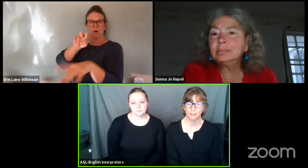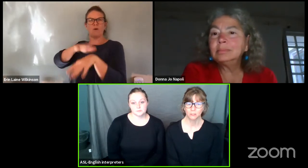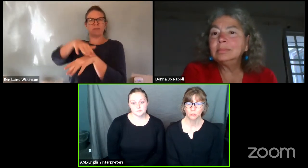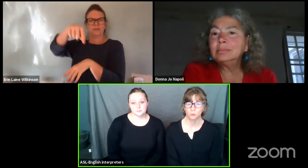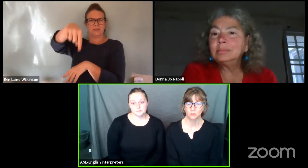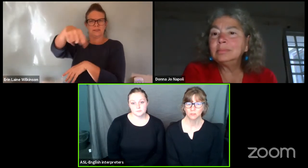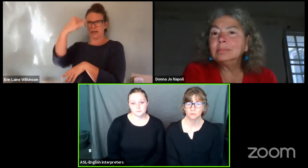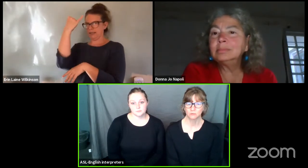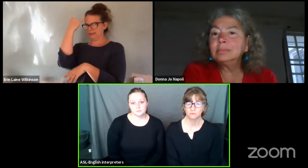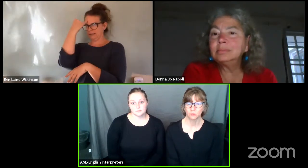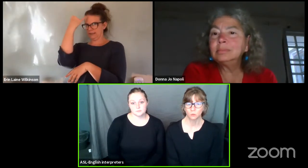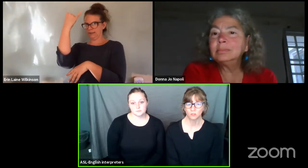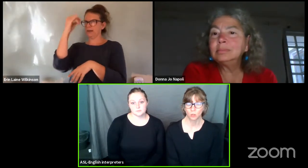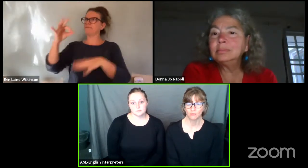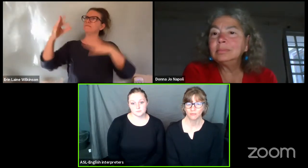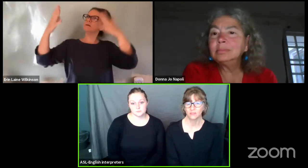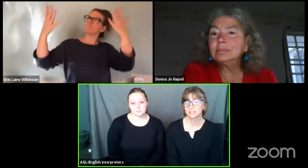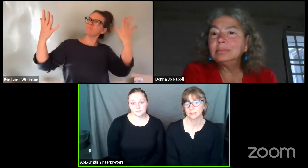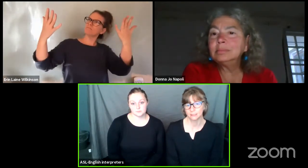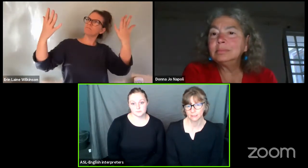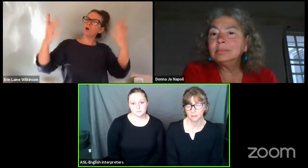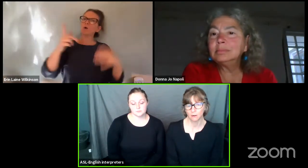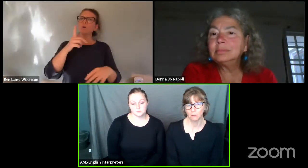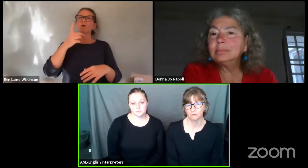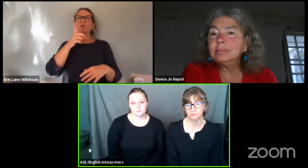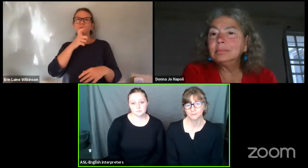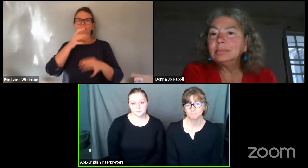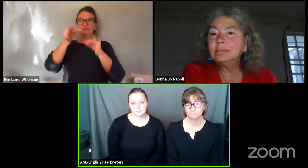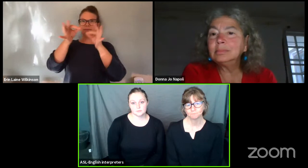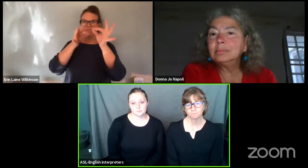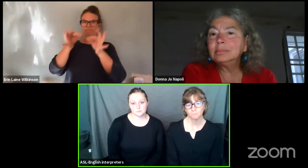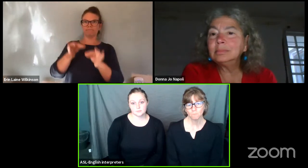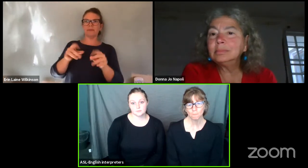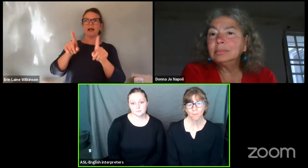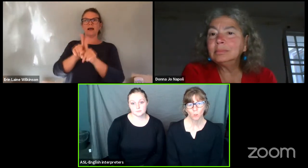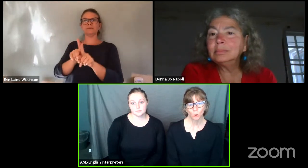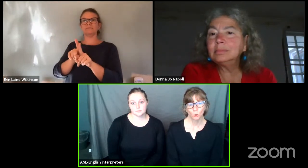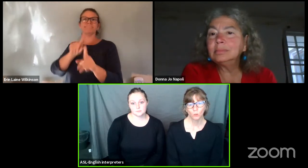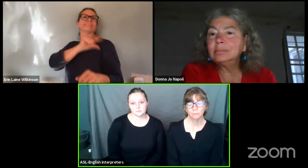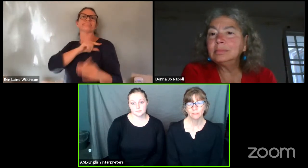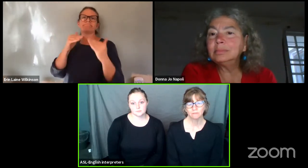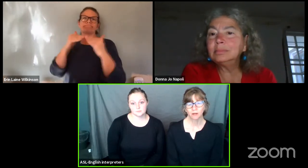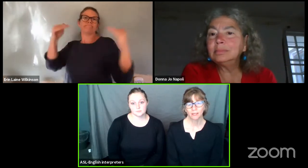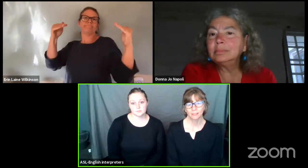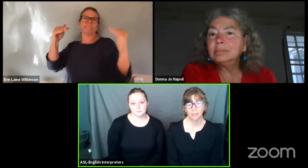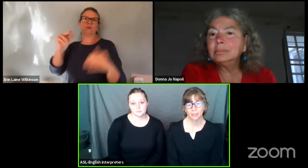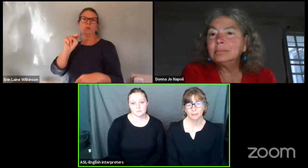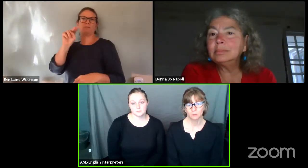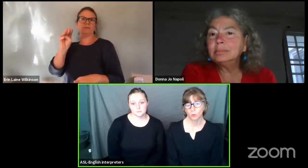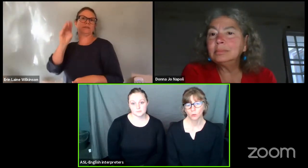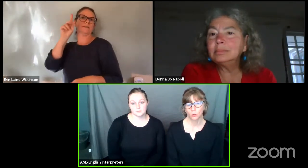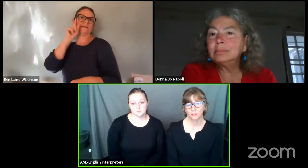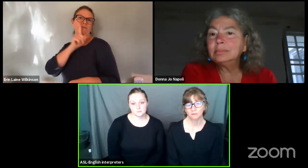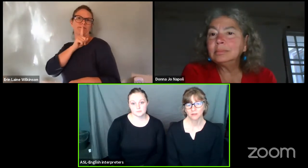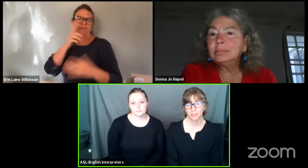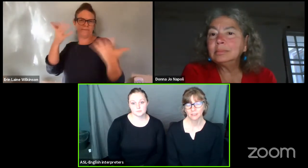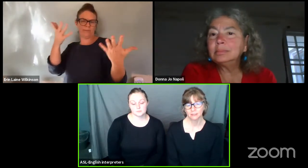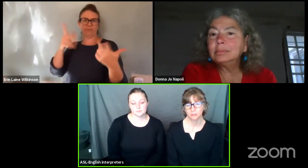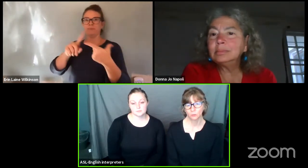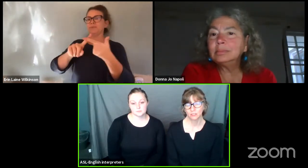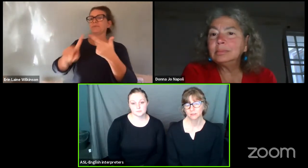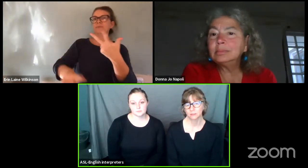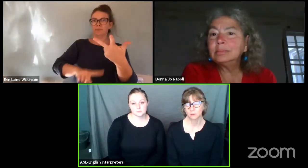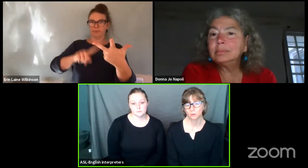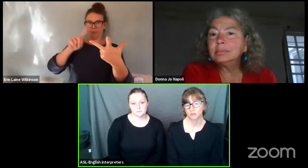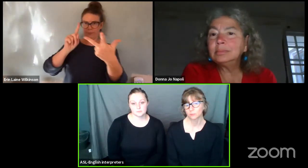social attitudes and different views on this idea of who can be defined as or qualified as